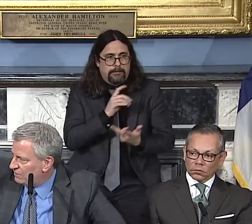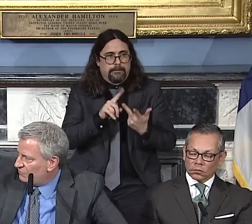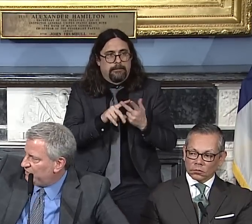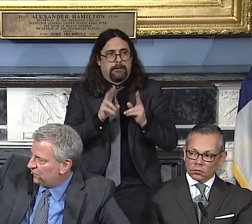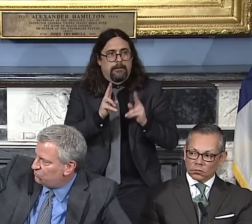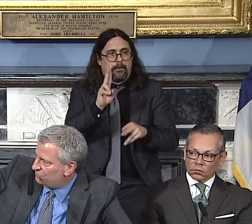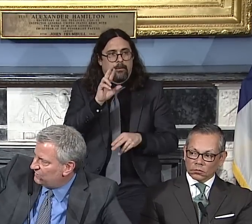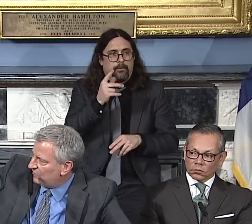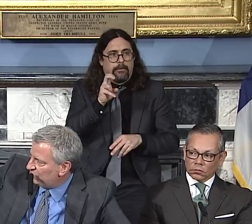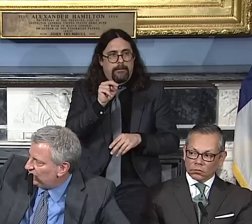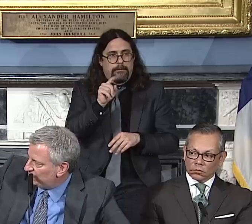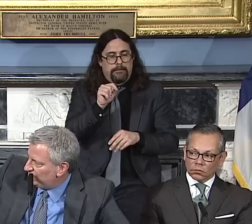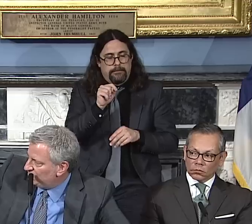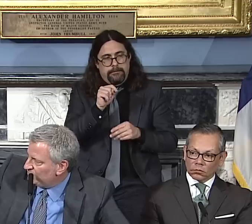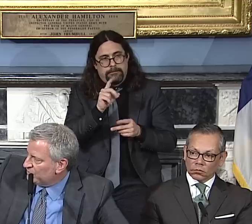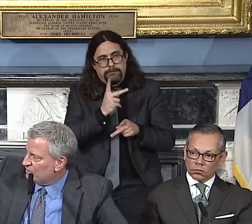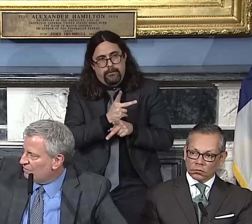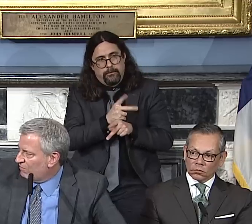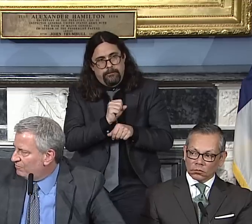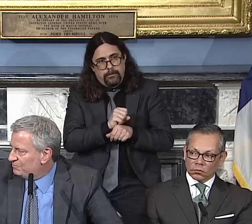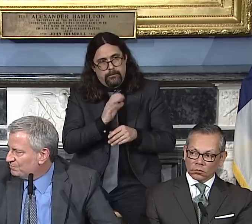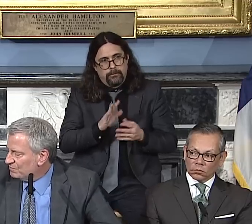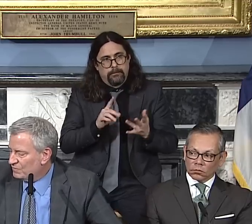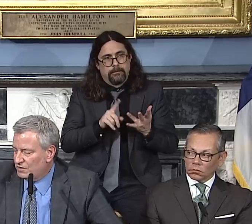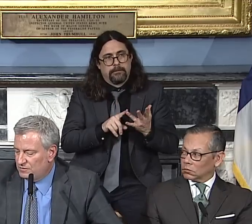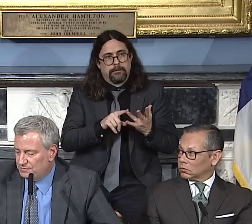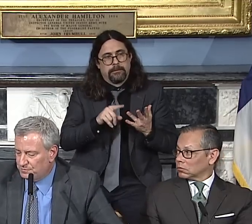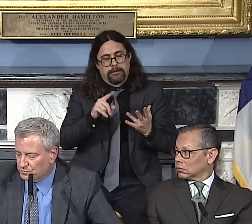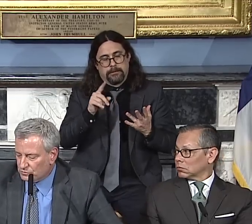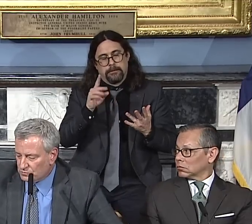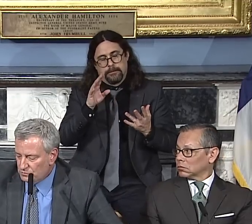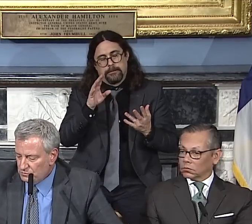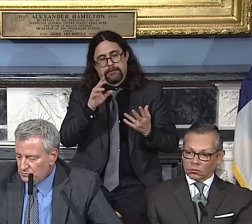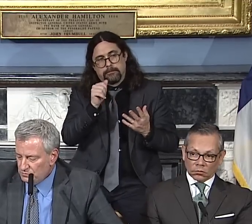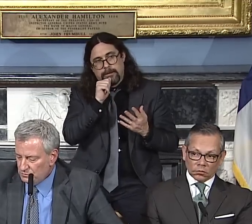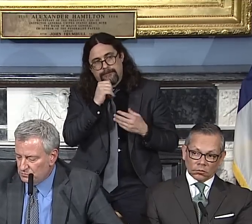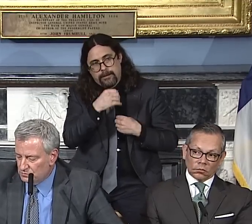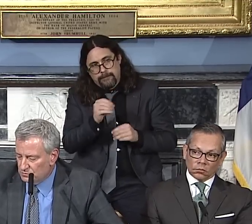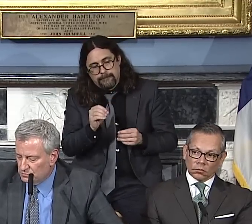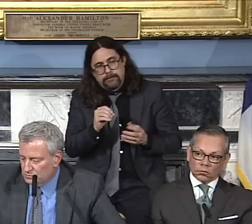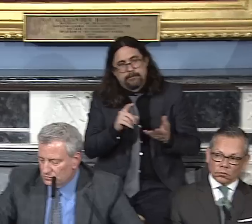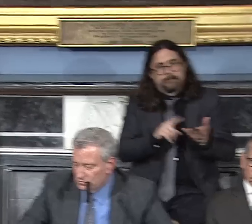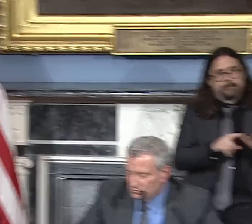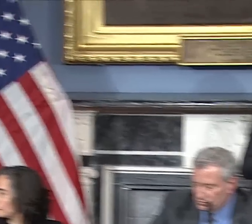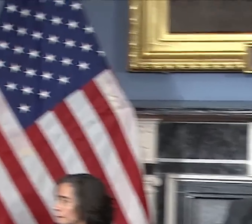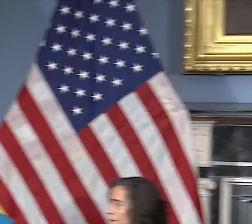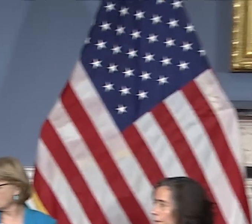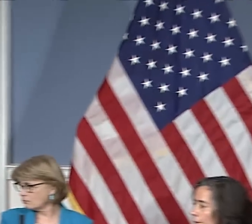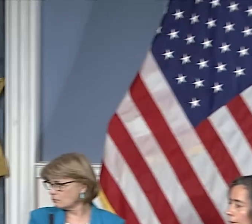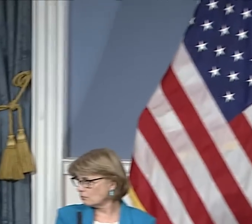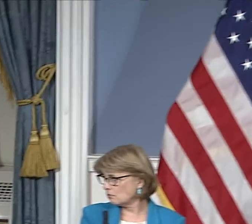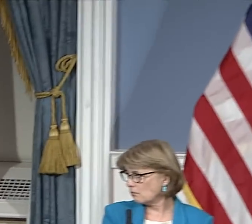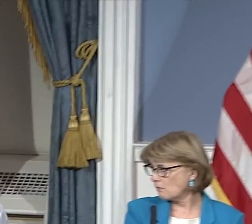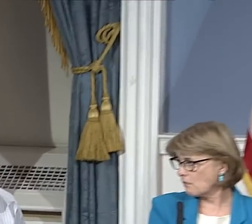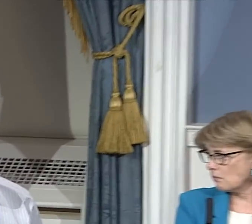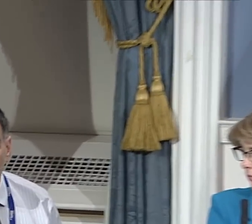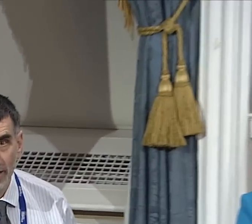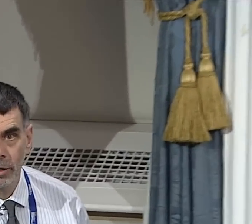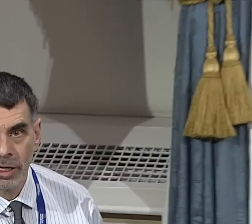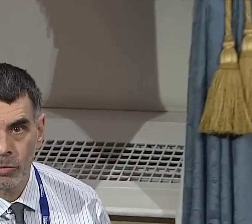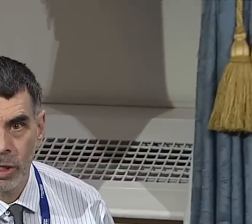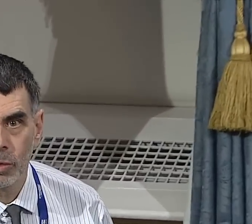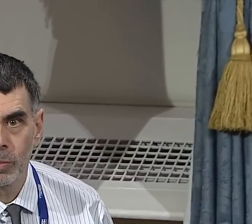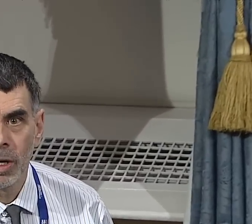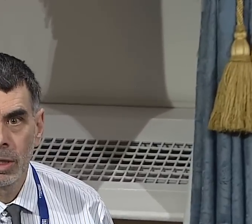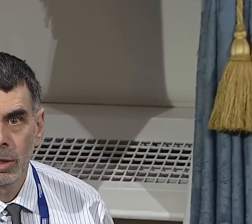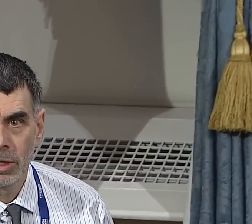there's health and hospitals. That's actually us. In someone's record, we would. Any patient who comes in, we open up a